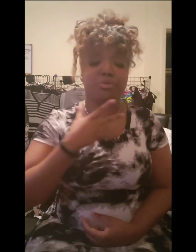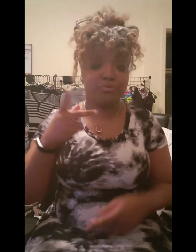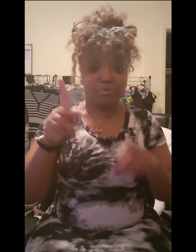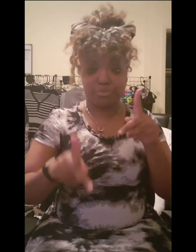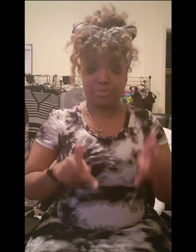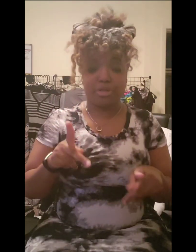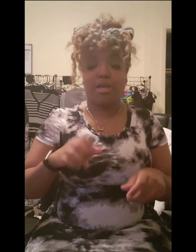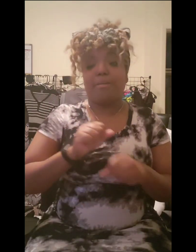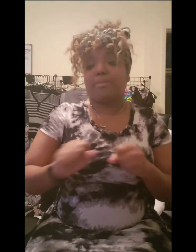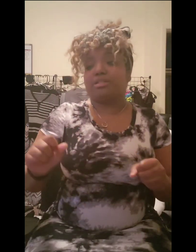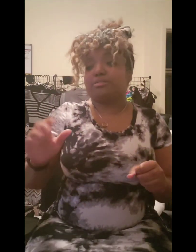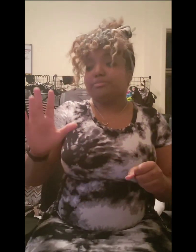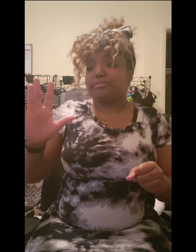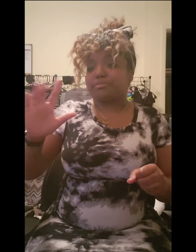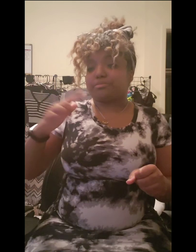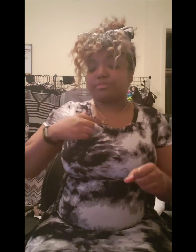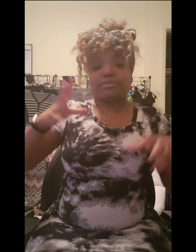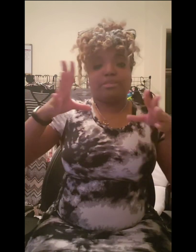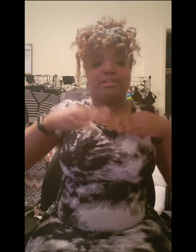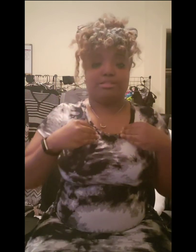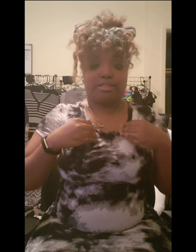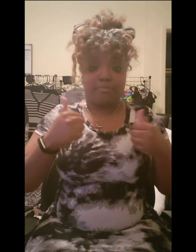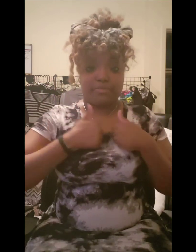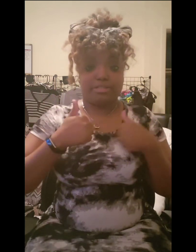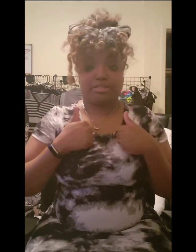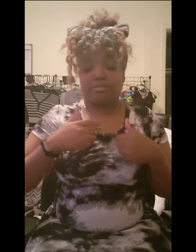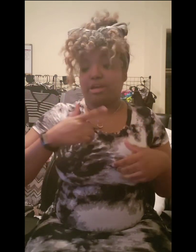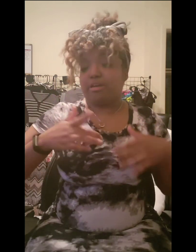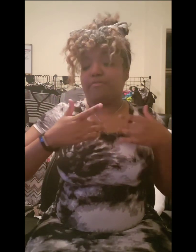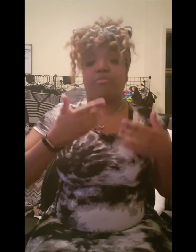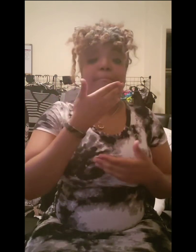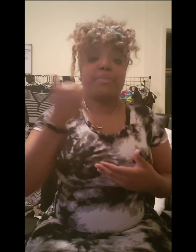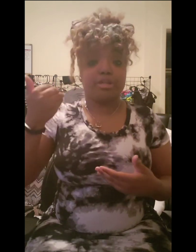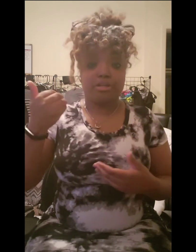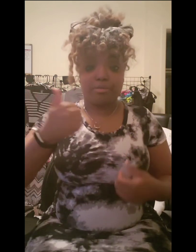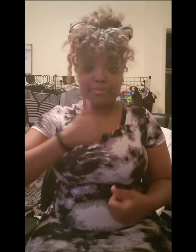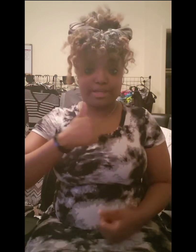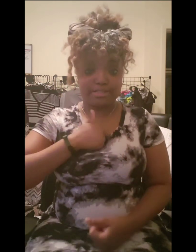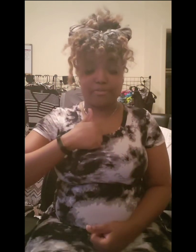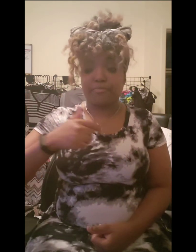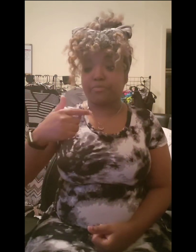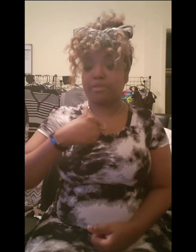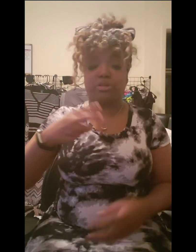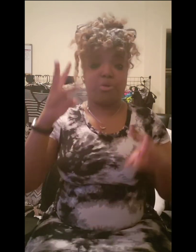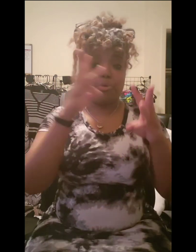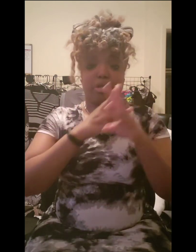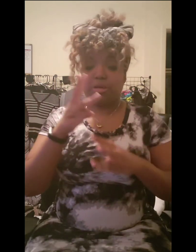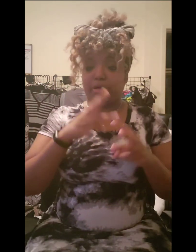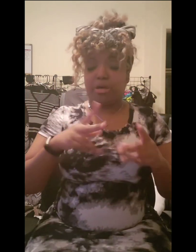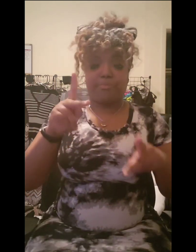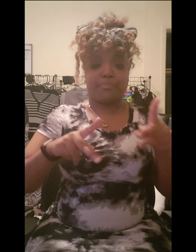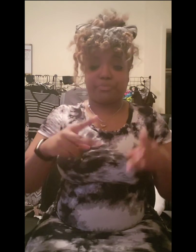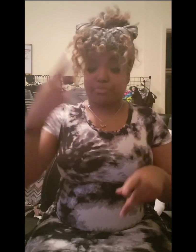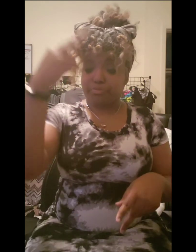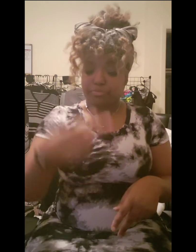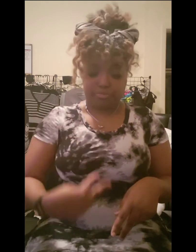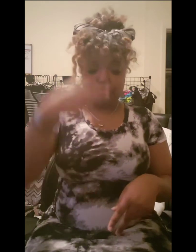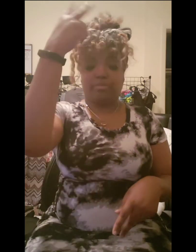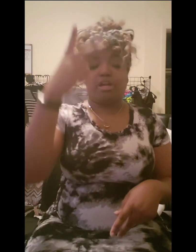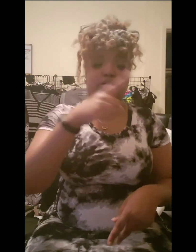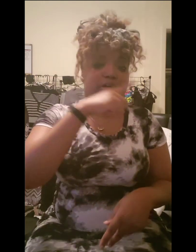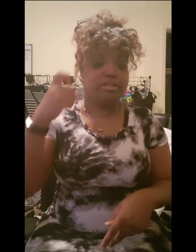be me and accepted me for how I looked and who I was, because it made it easier for me to accept myself. It made it